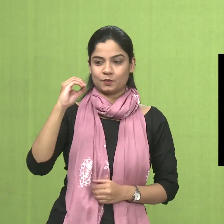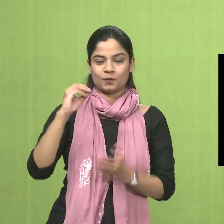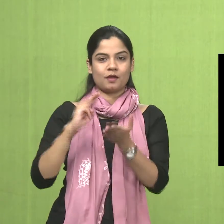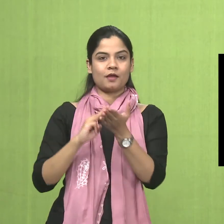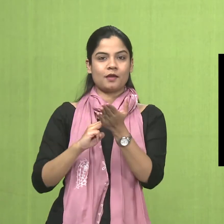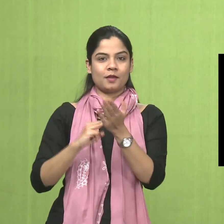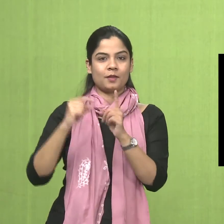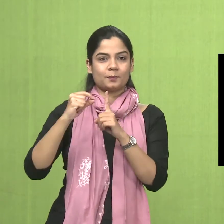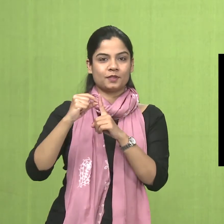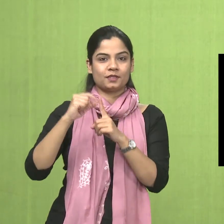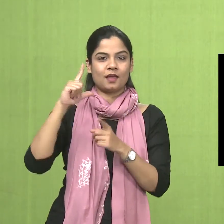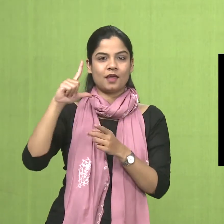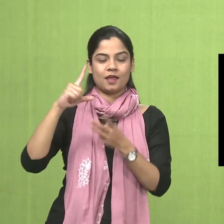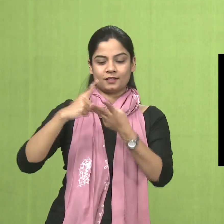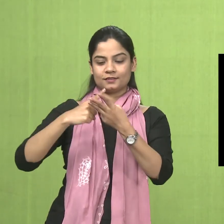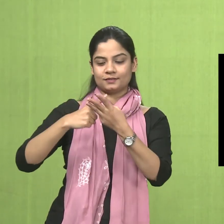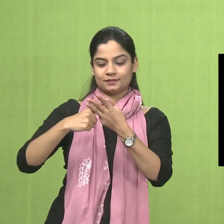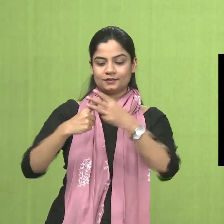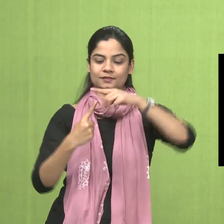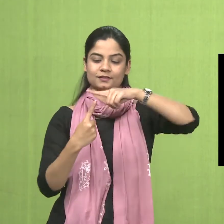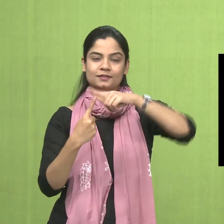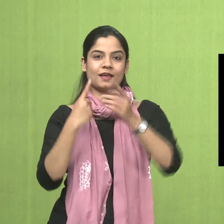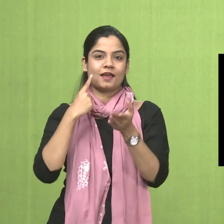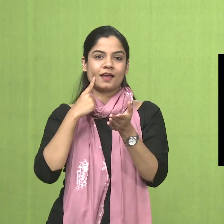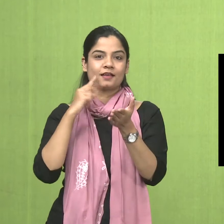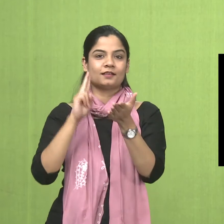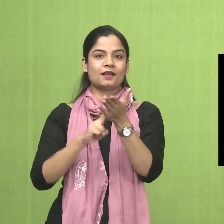Completing, to finish something.